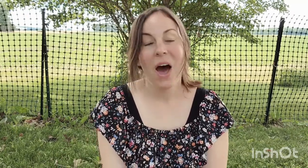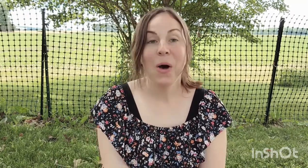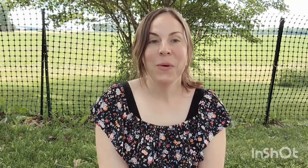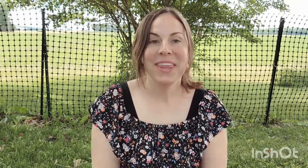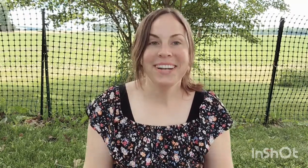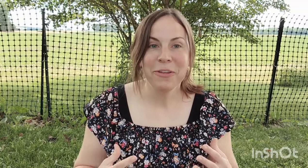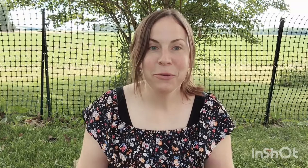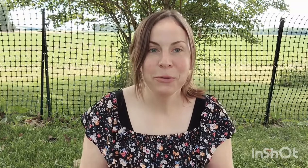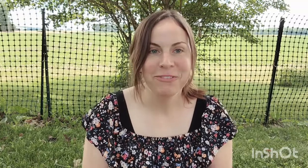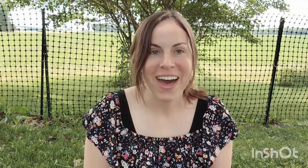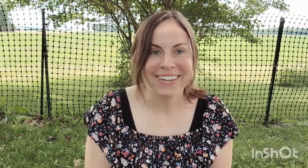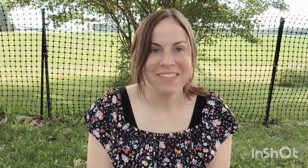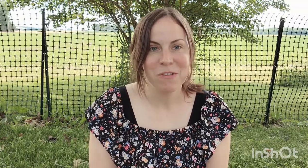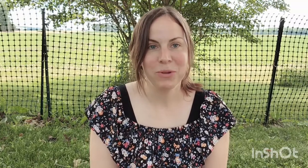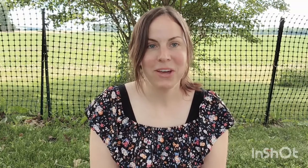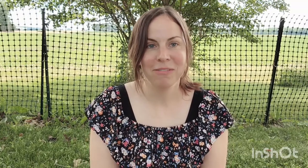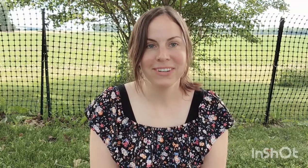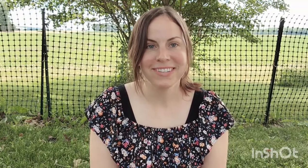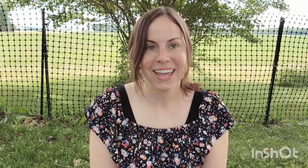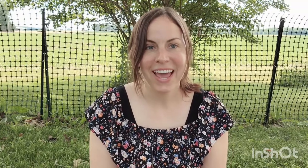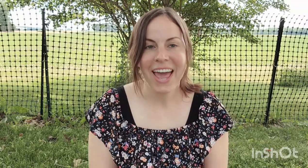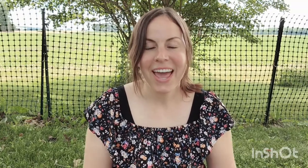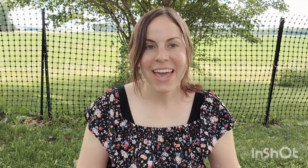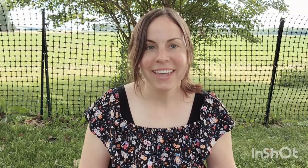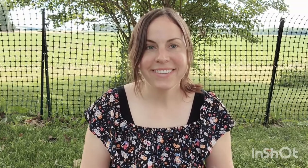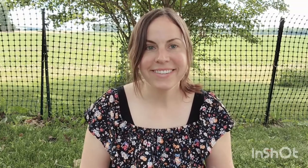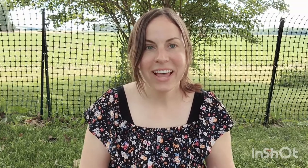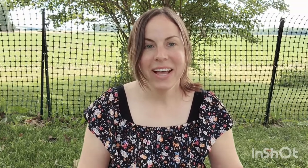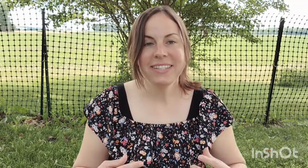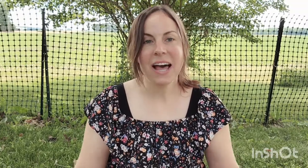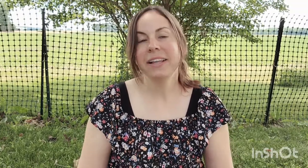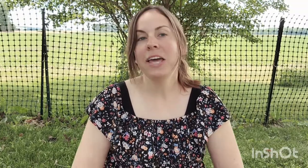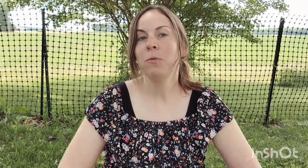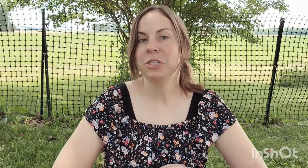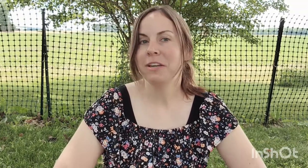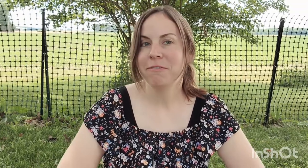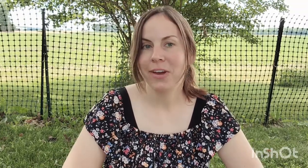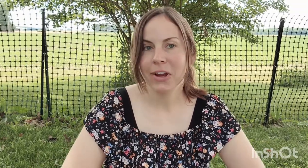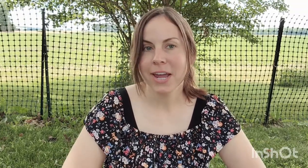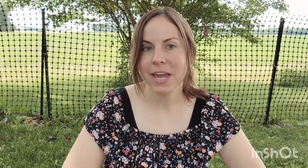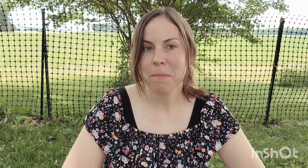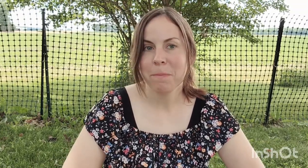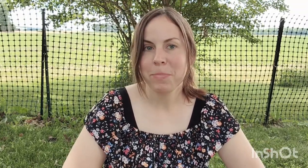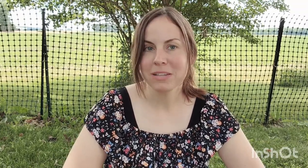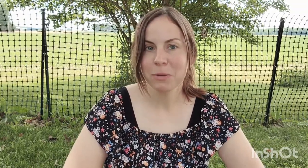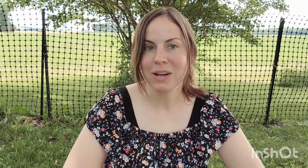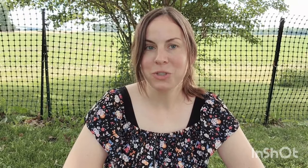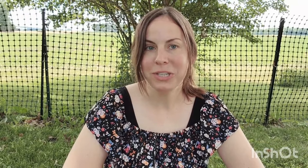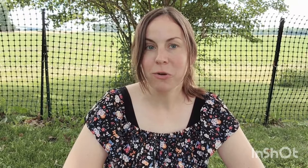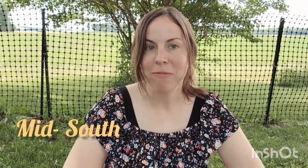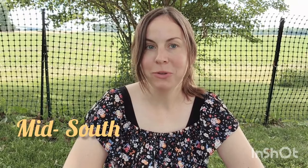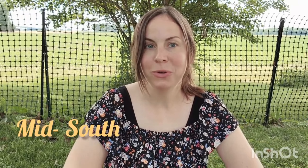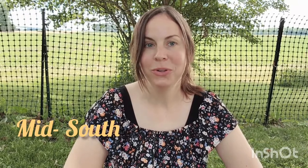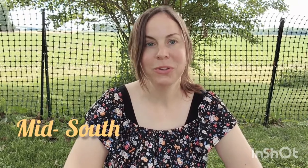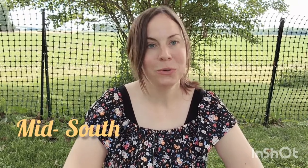Oh, and then another cool fact that this book covers is sign language can vary based upon geographical